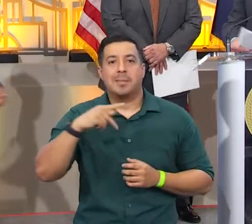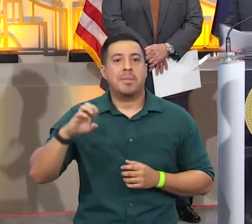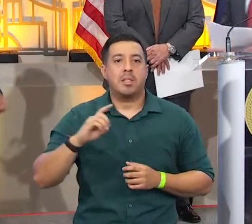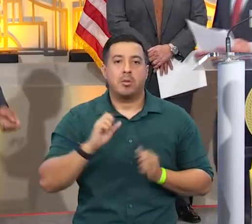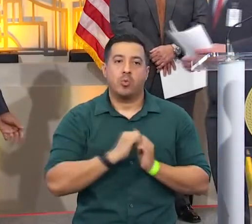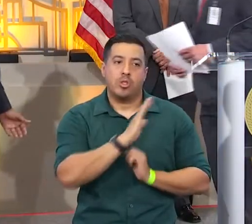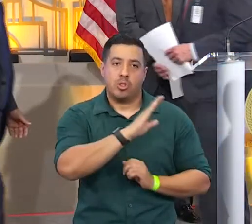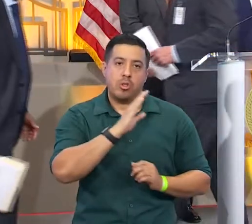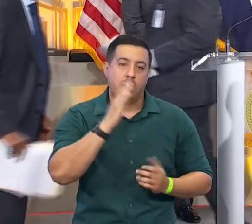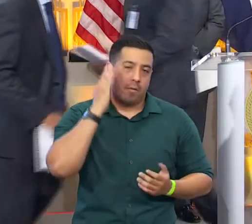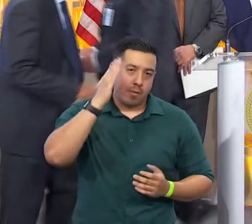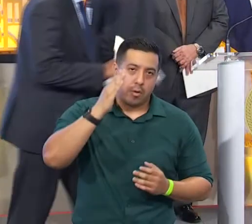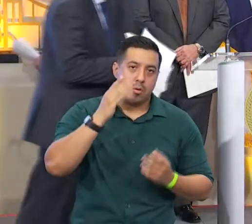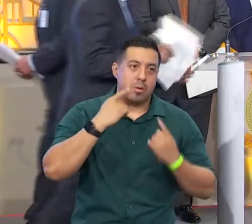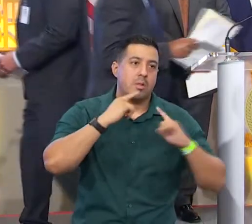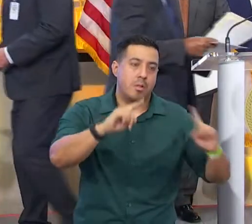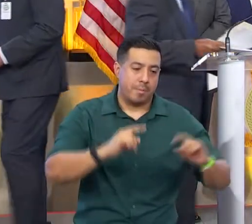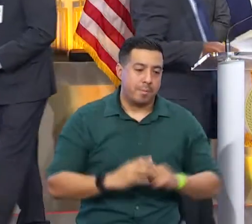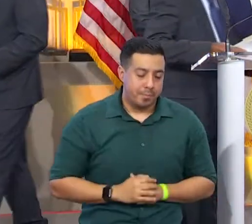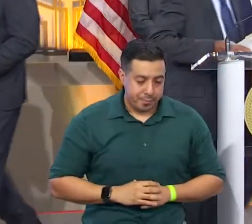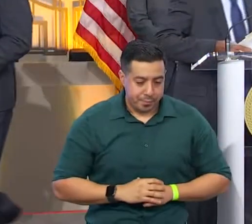Mayor?